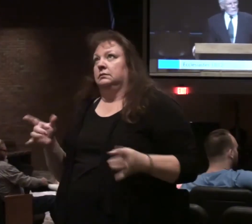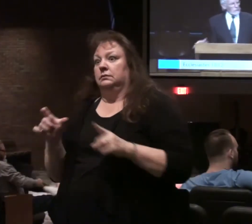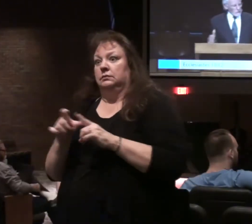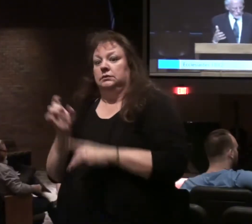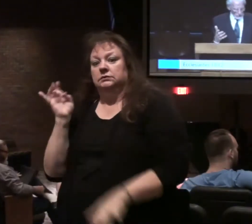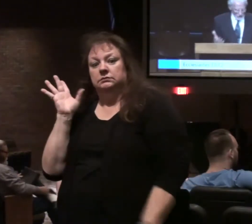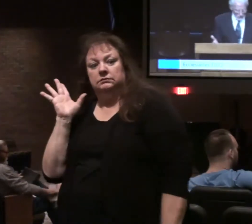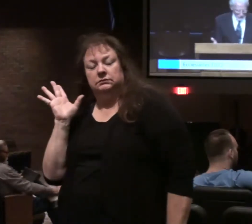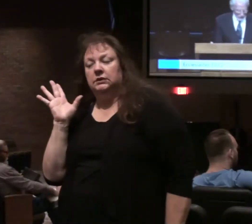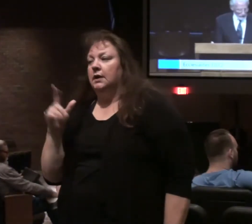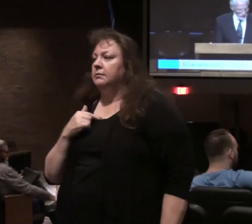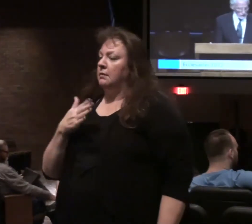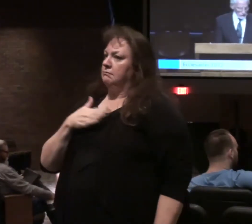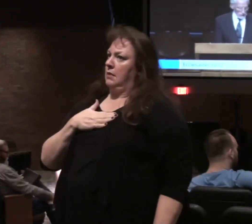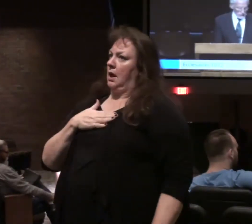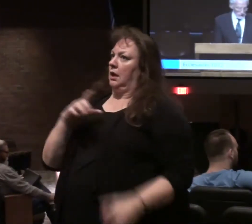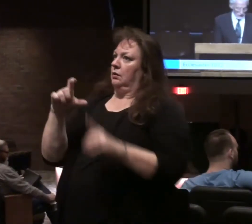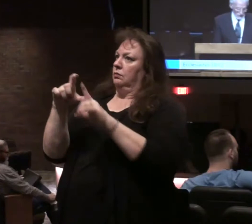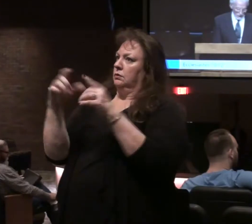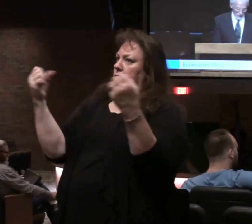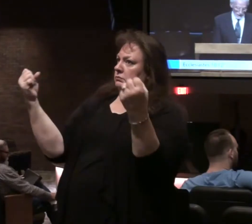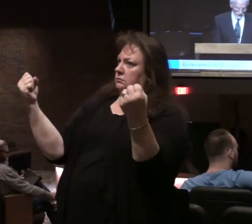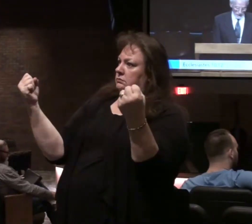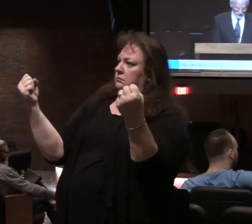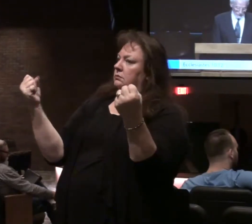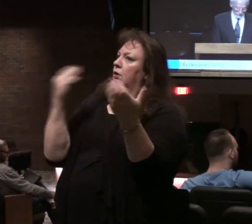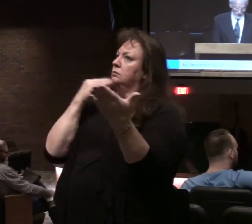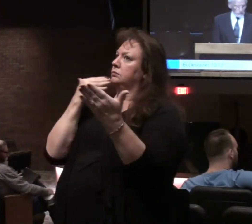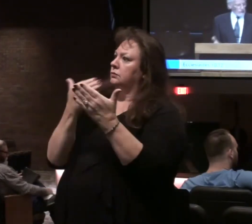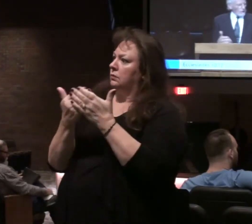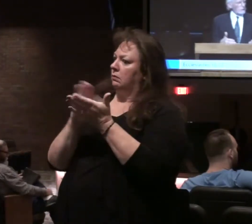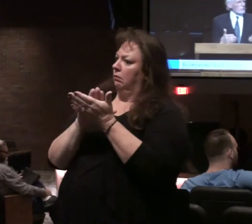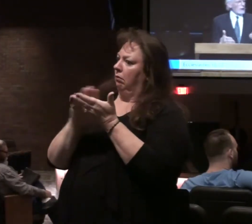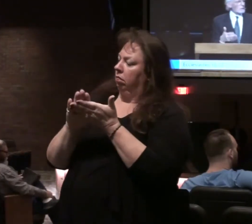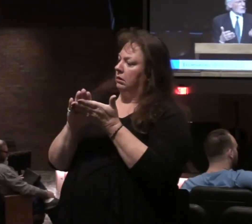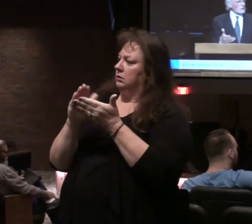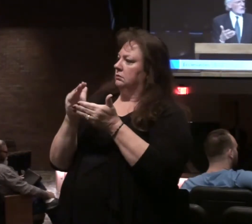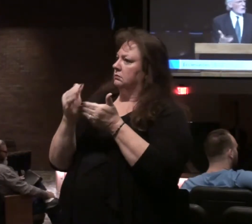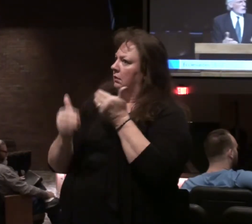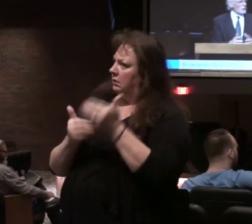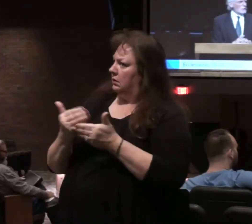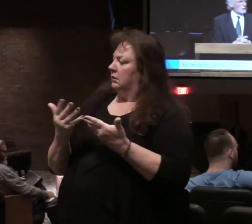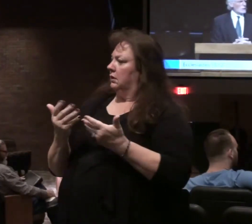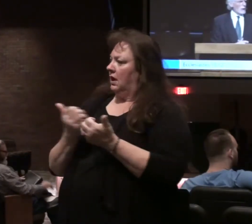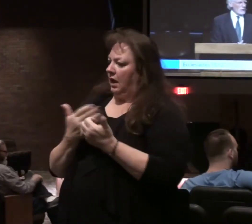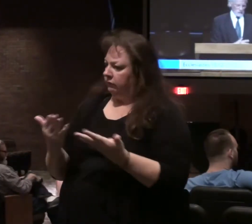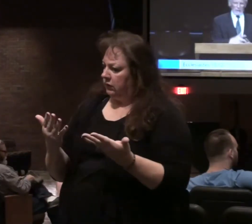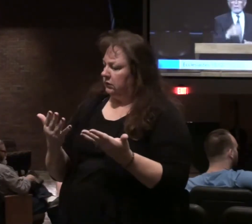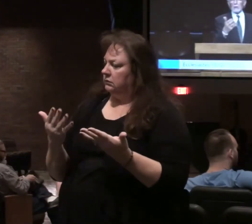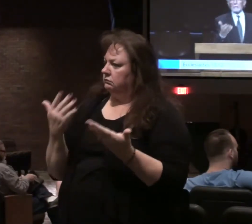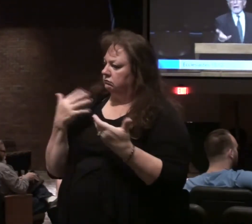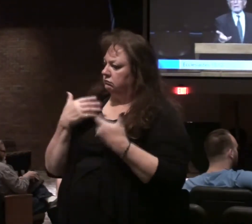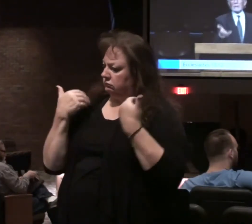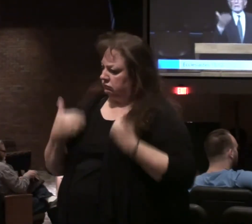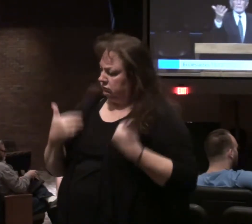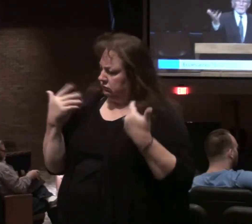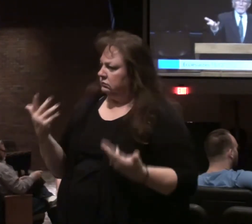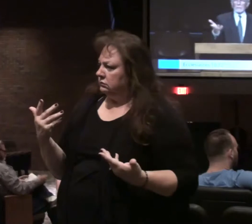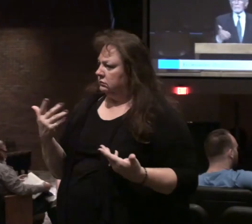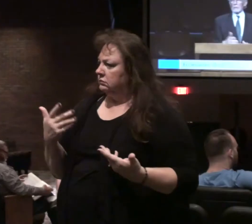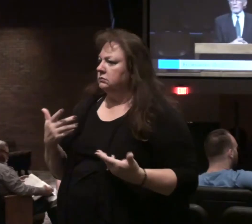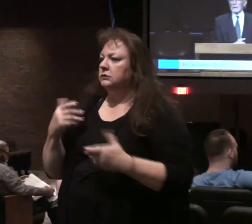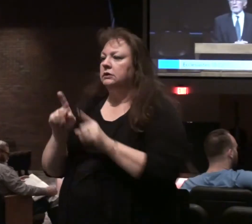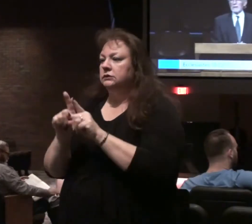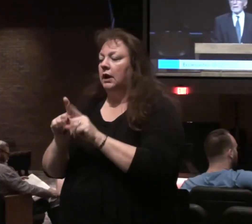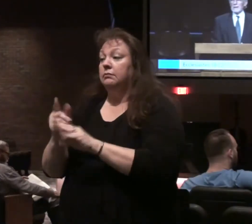But you want your speech to be gracious, and that should characterize us in all these situations. That would go back to when you're before